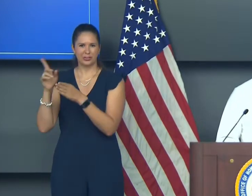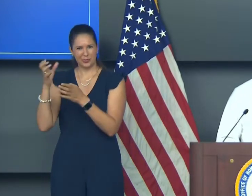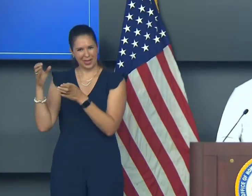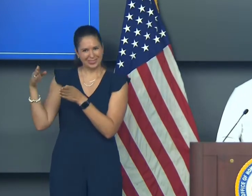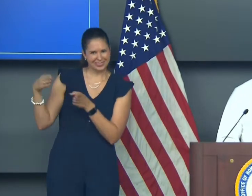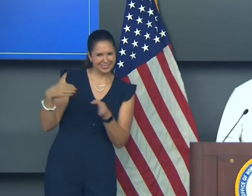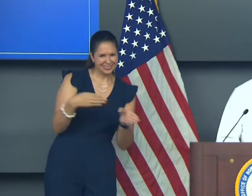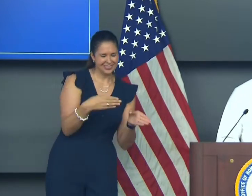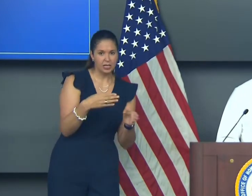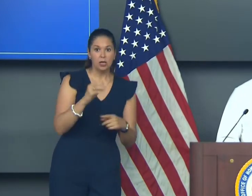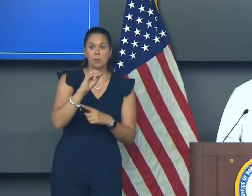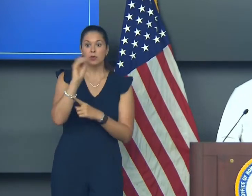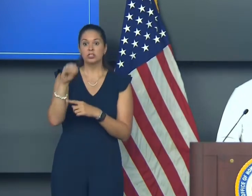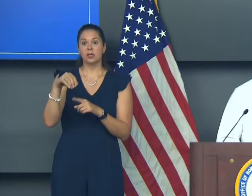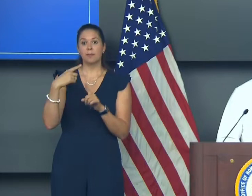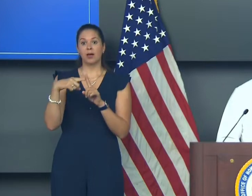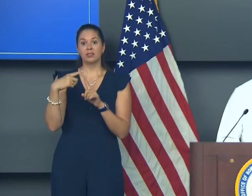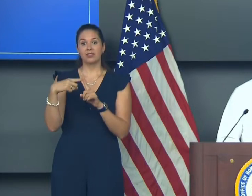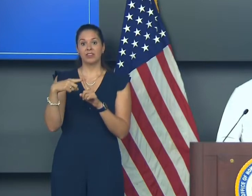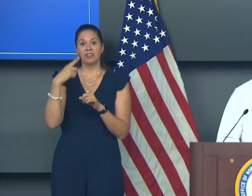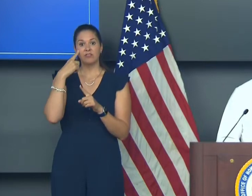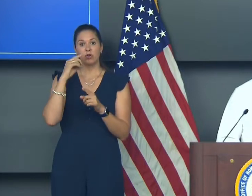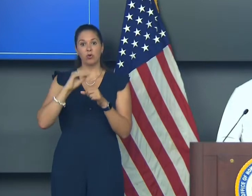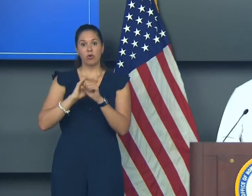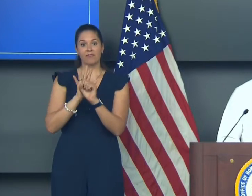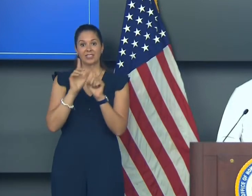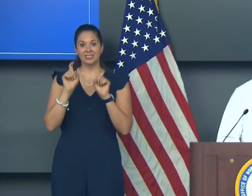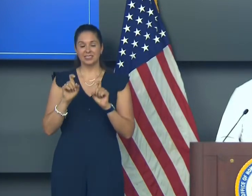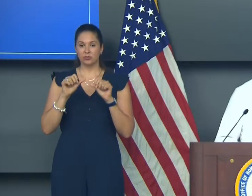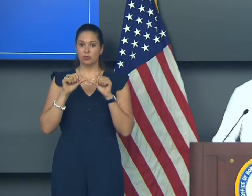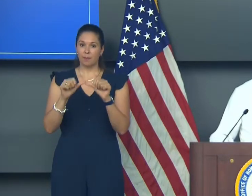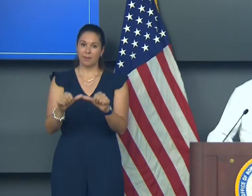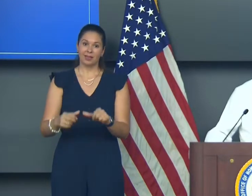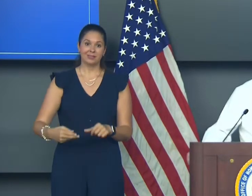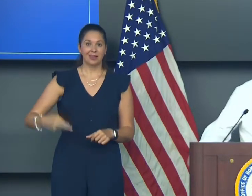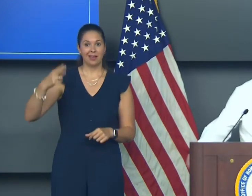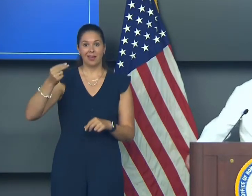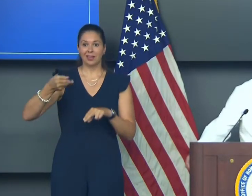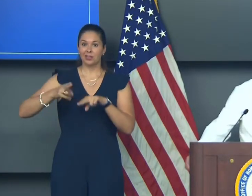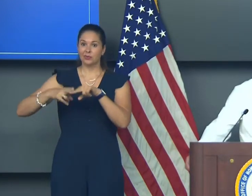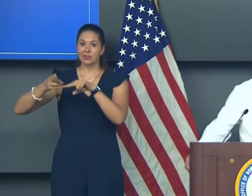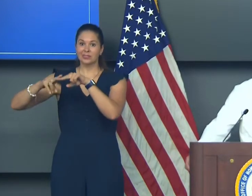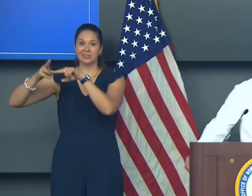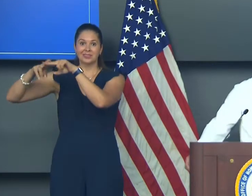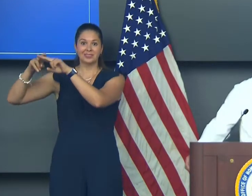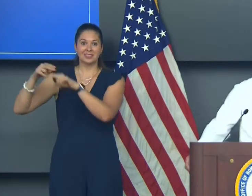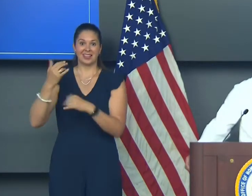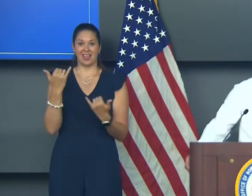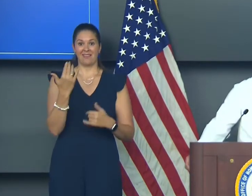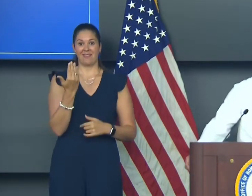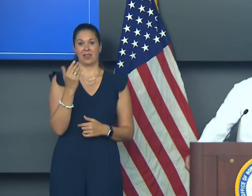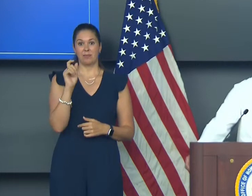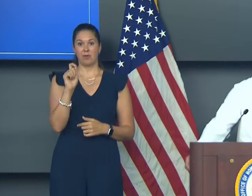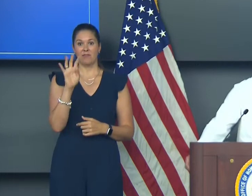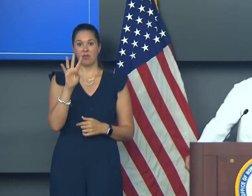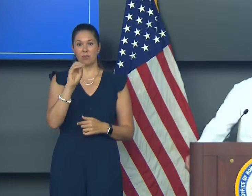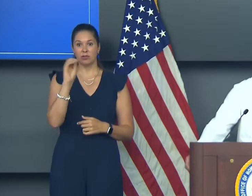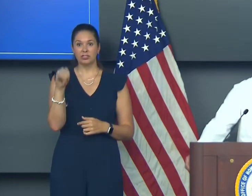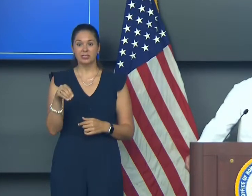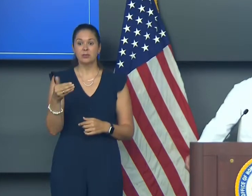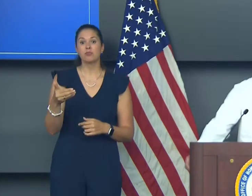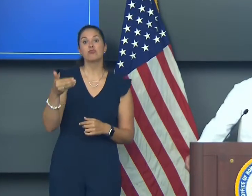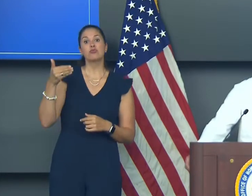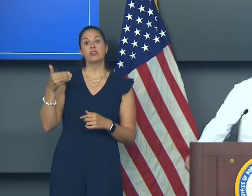Percent positivity for a COVID test remains high and increasing. It's currently at 15.4%. The